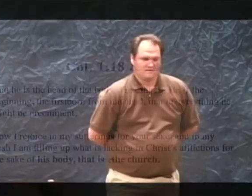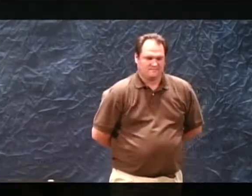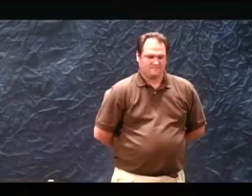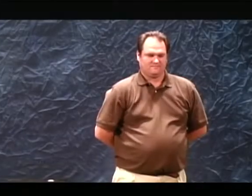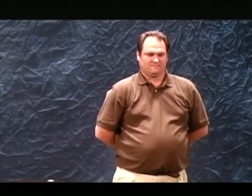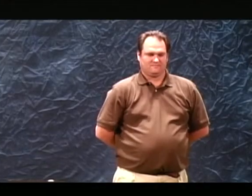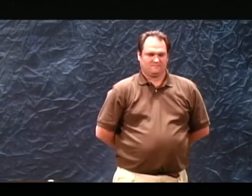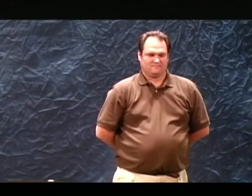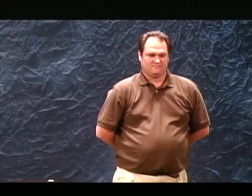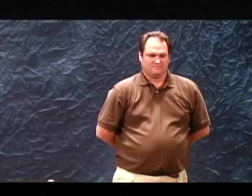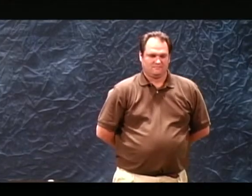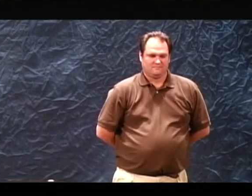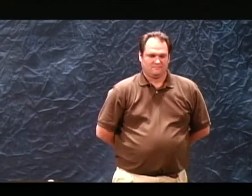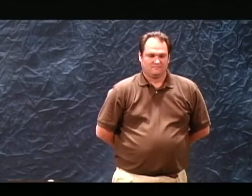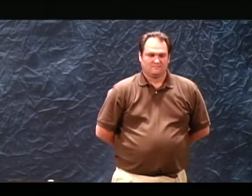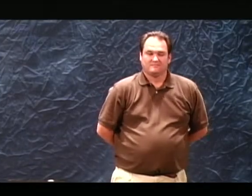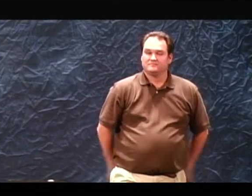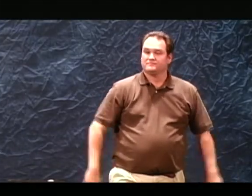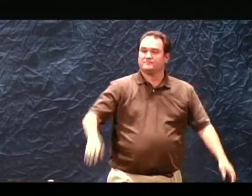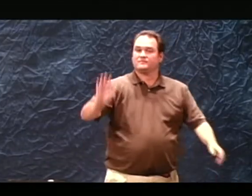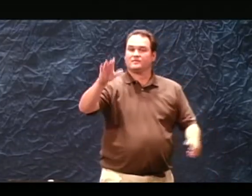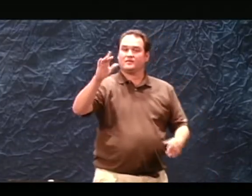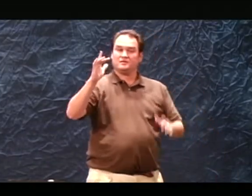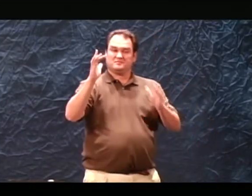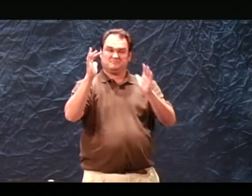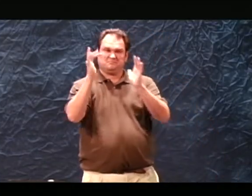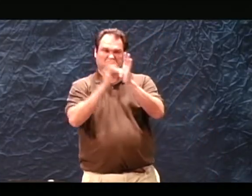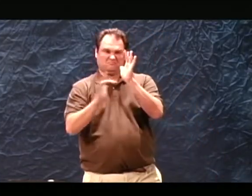colossians verse 1 18 and 24 we read that